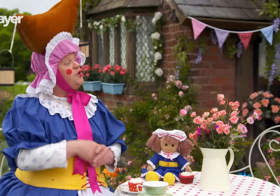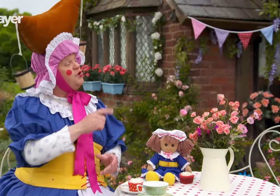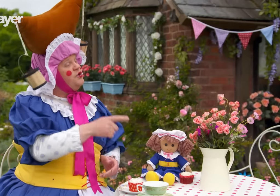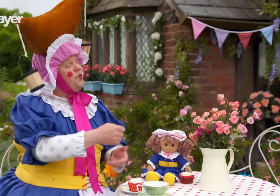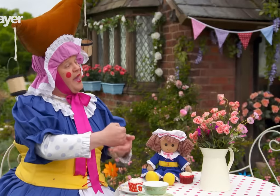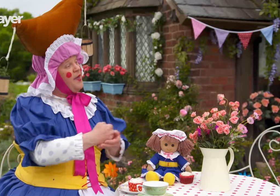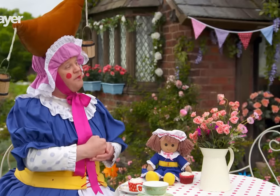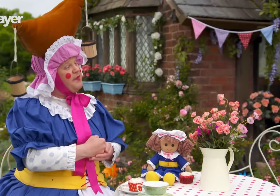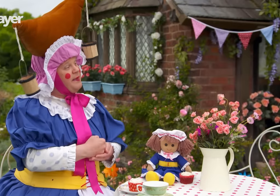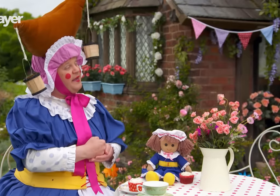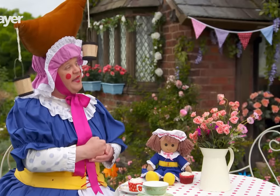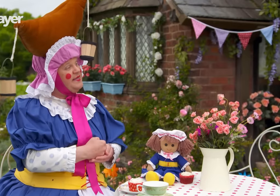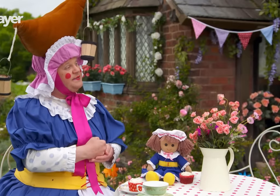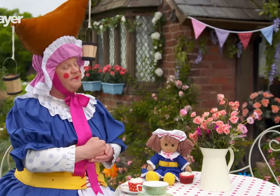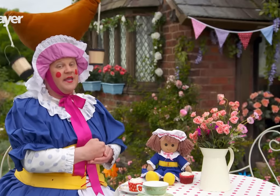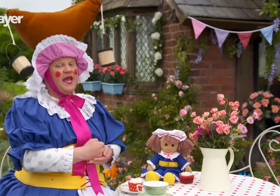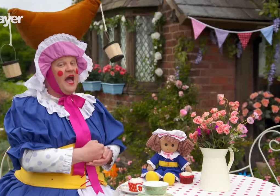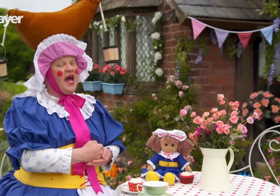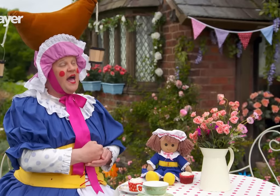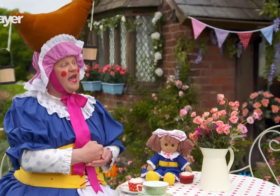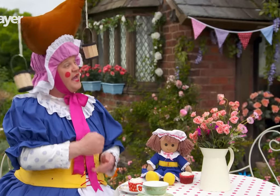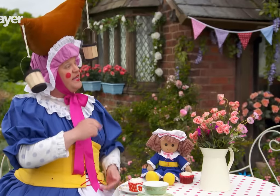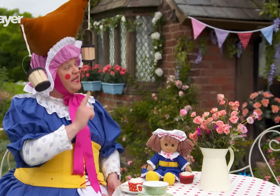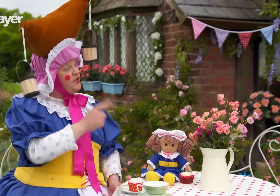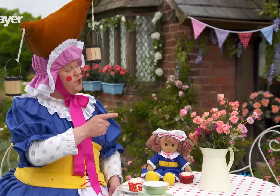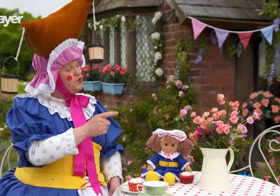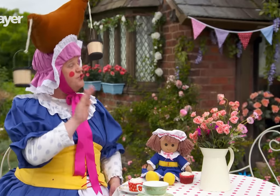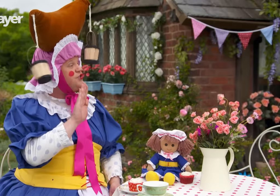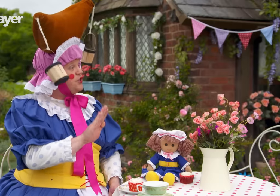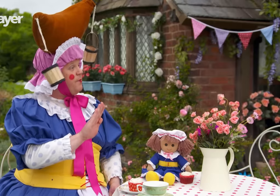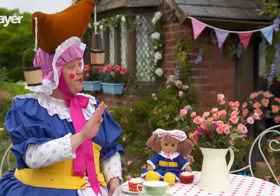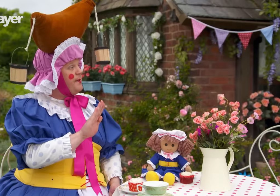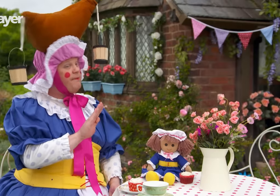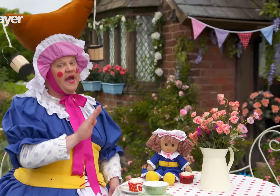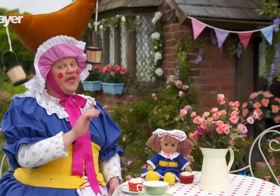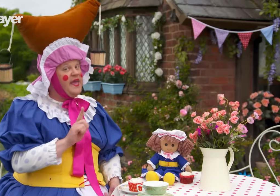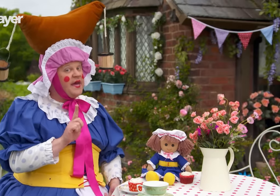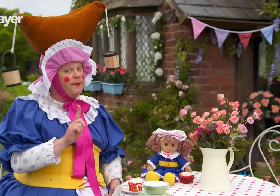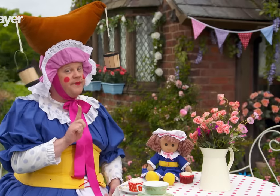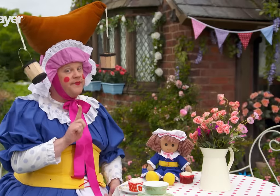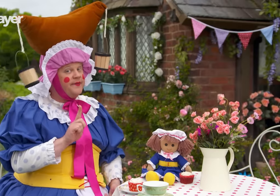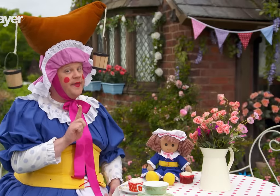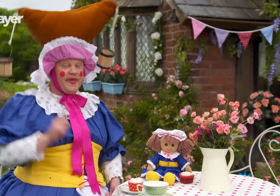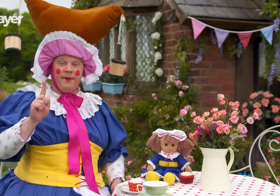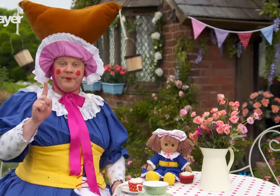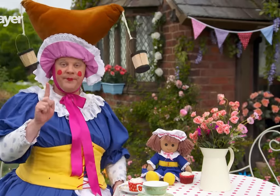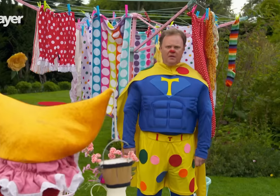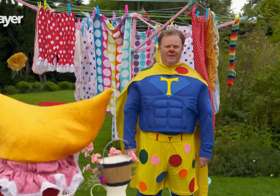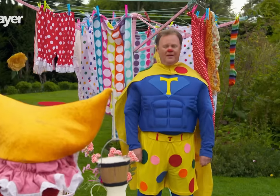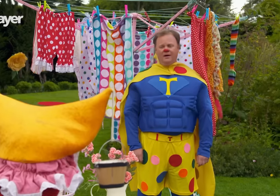Could you help me, please? I need you to stop my hiccups. Hiccup!